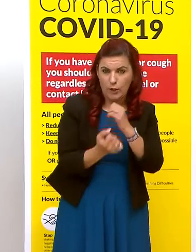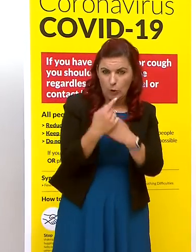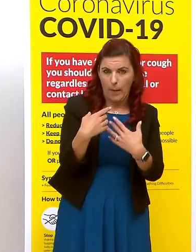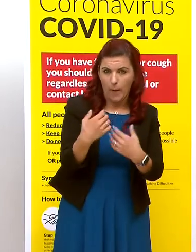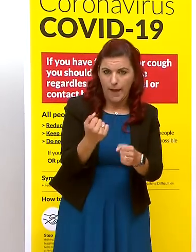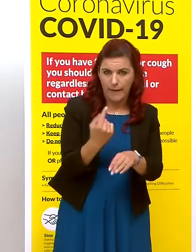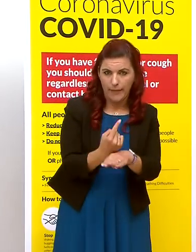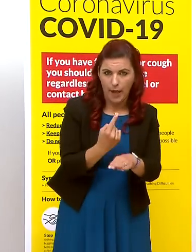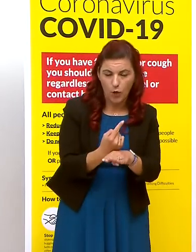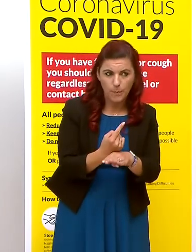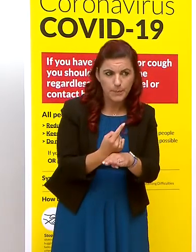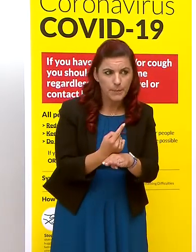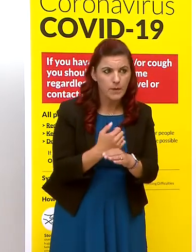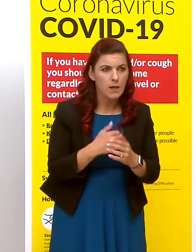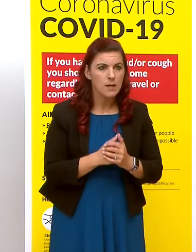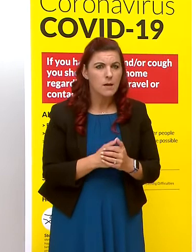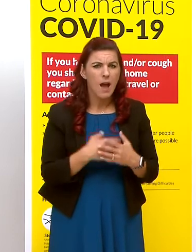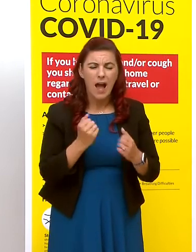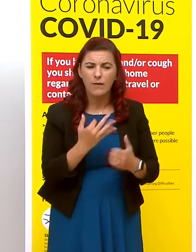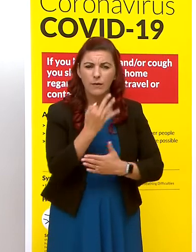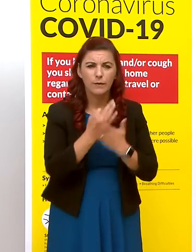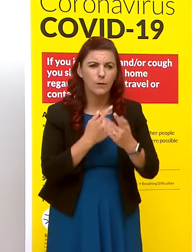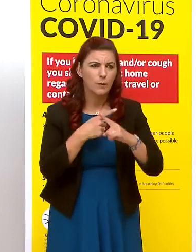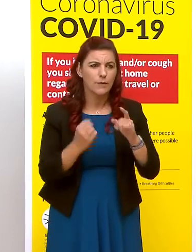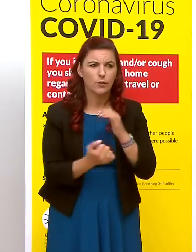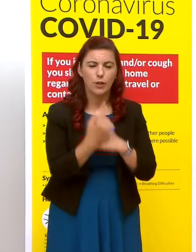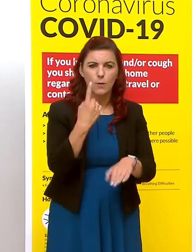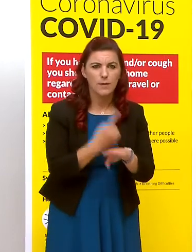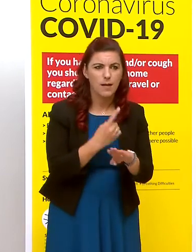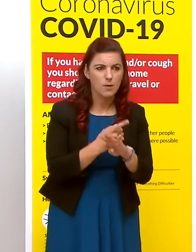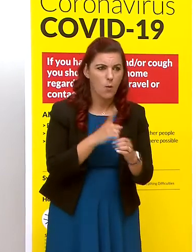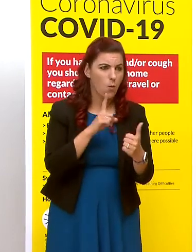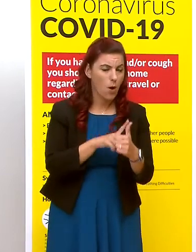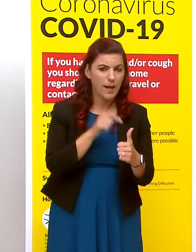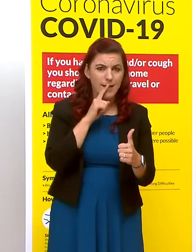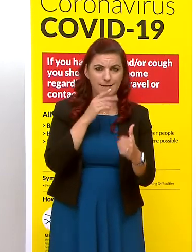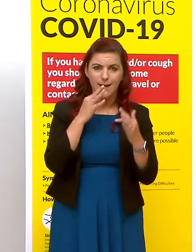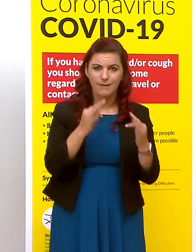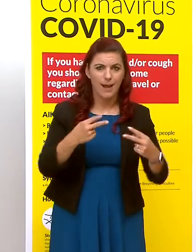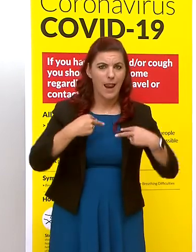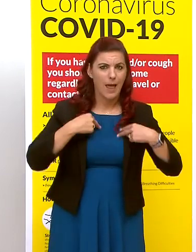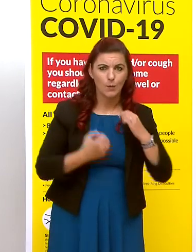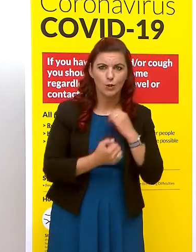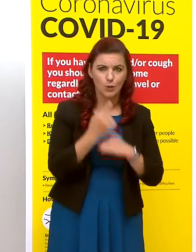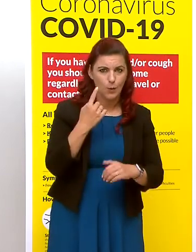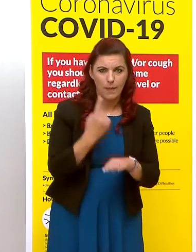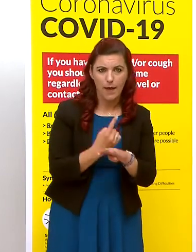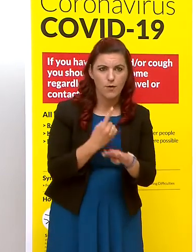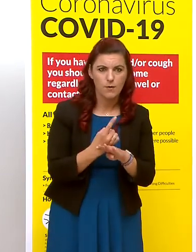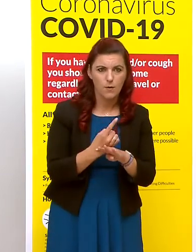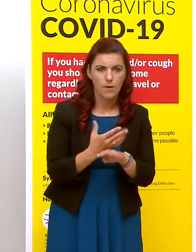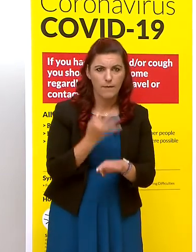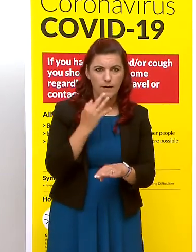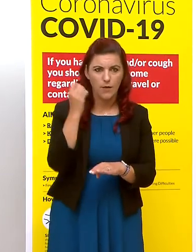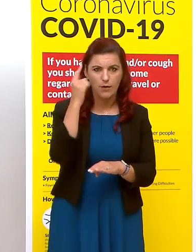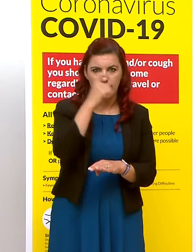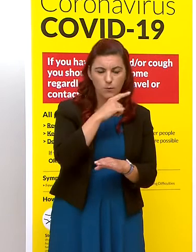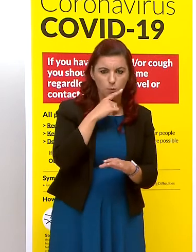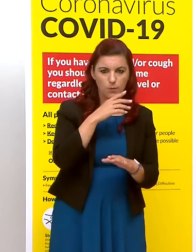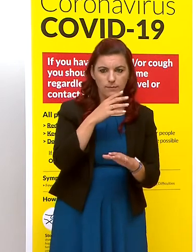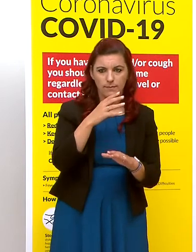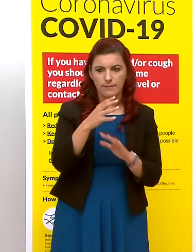I suppose there's a couple of issues there. One is the whole language issue, which is one thing we've tried very hard to address in terms